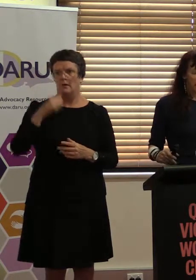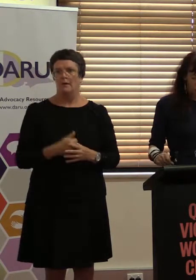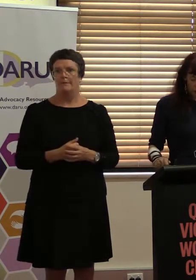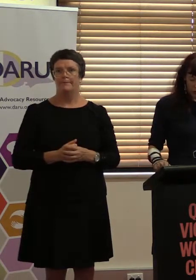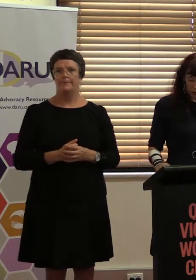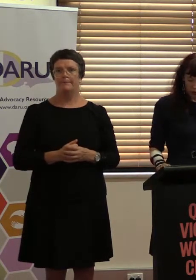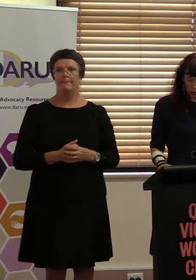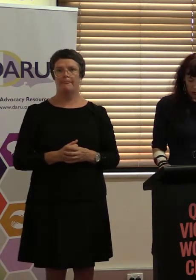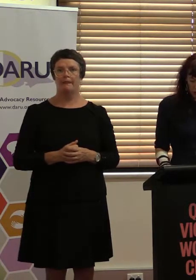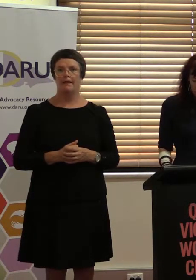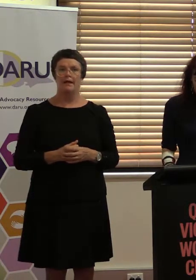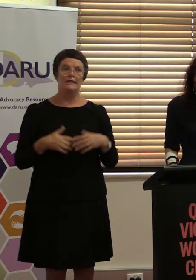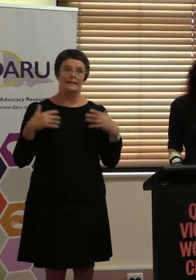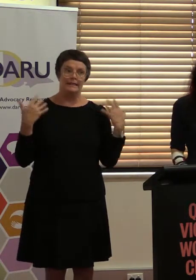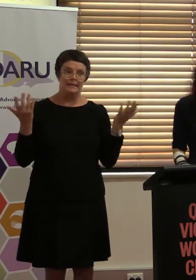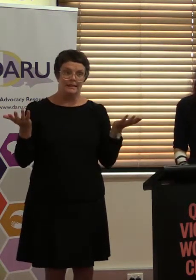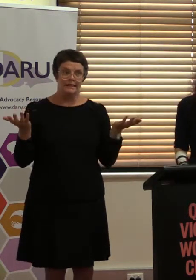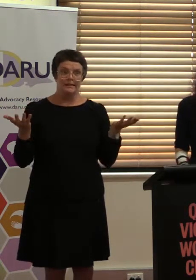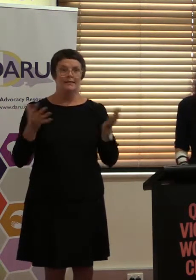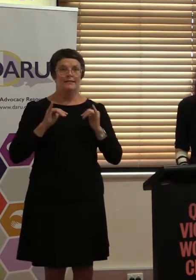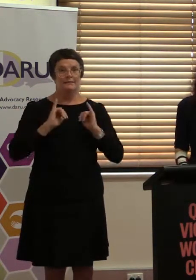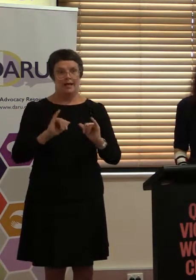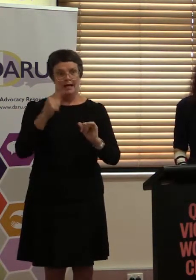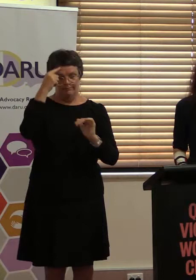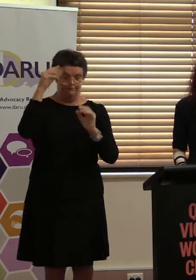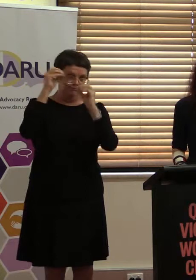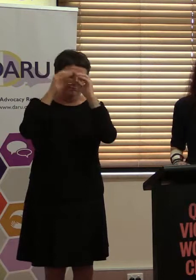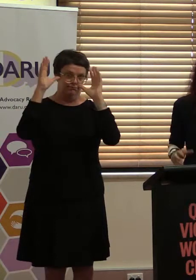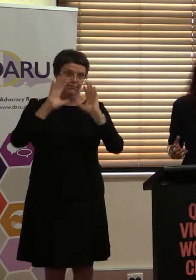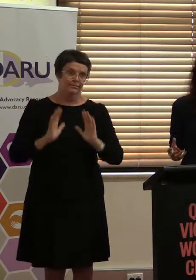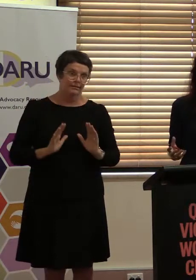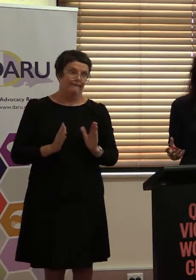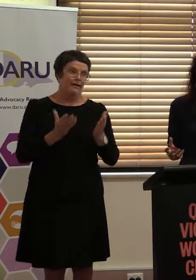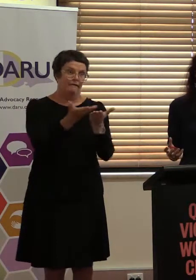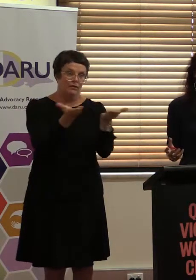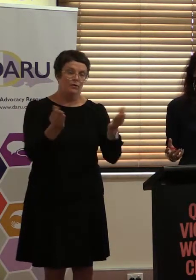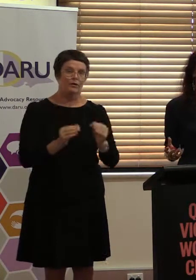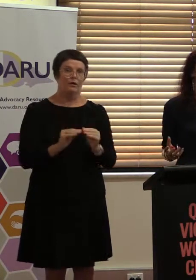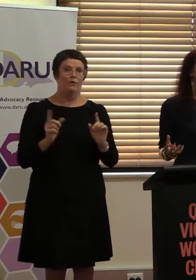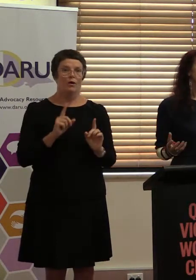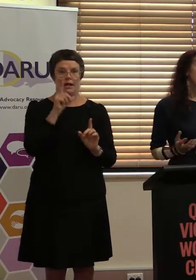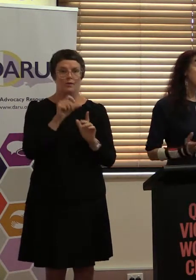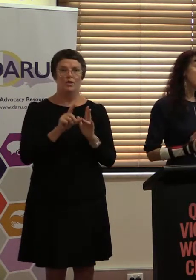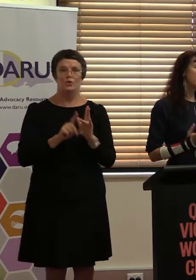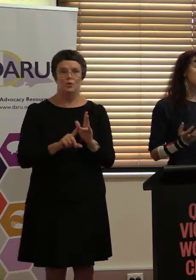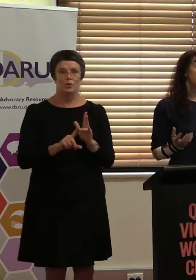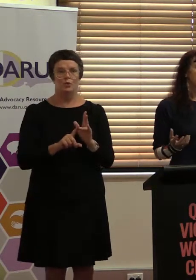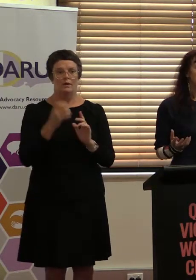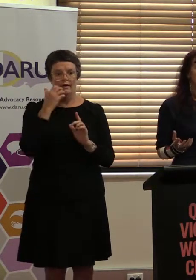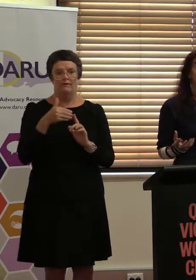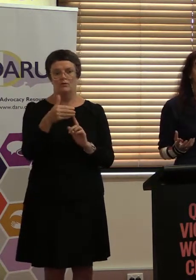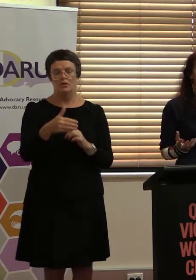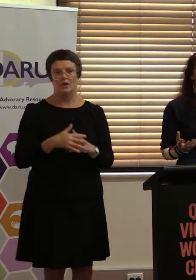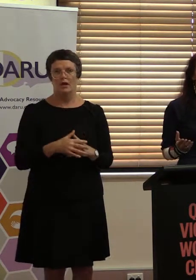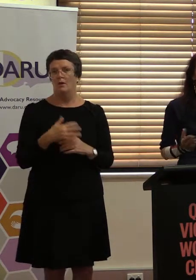So, picture of doom and gloom, which I've just painted. What can we do? We have to do something differently. We can't allow these